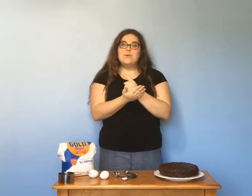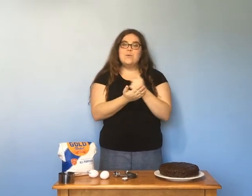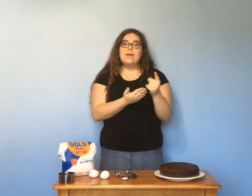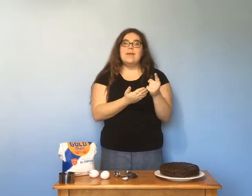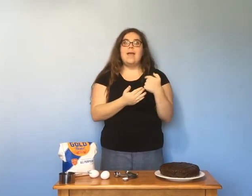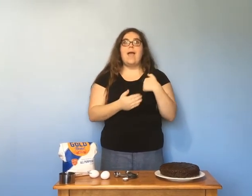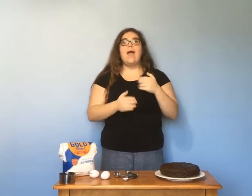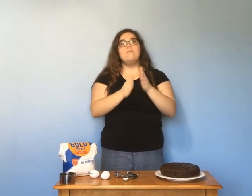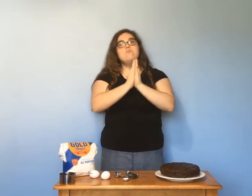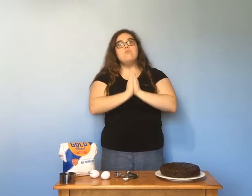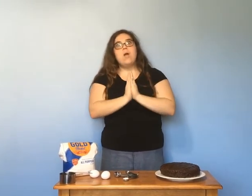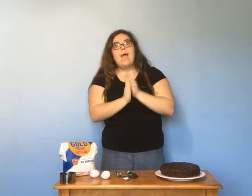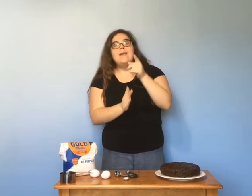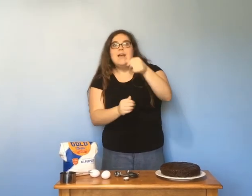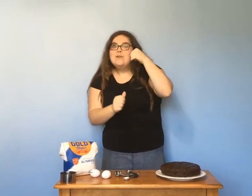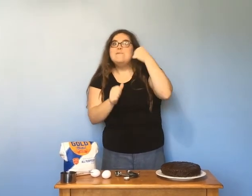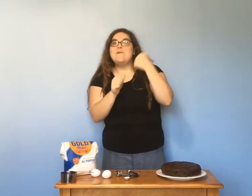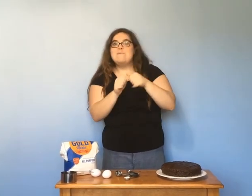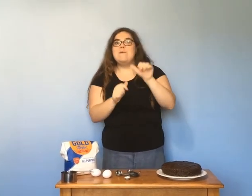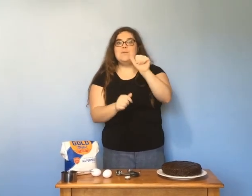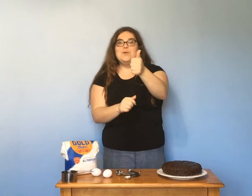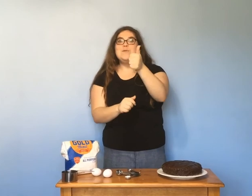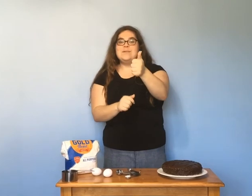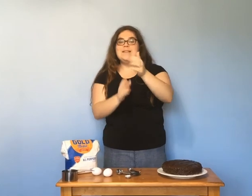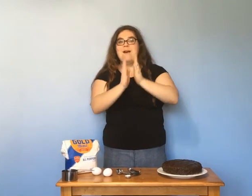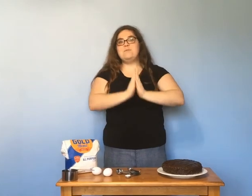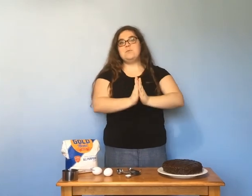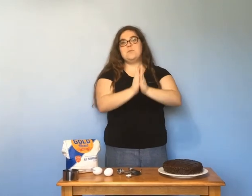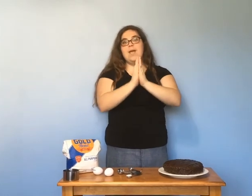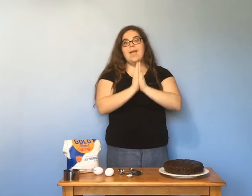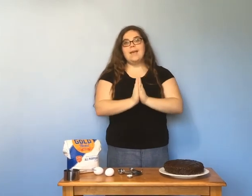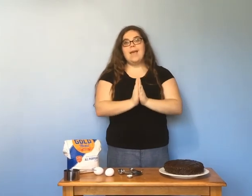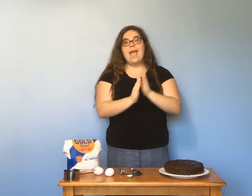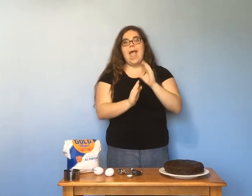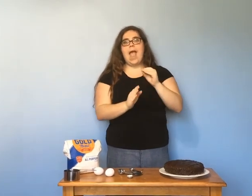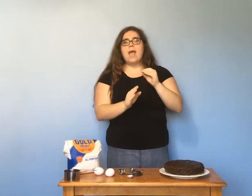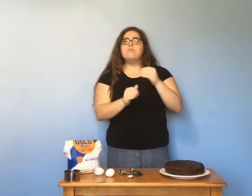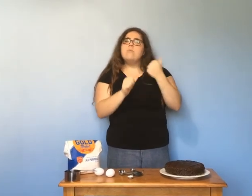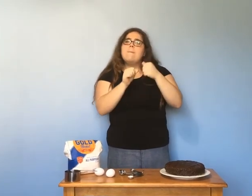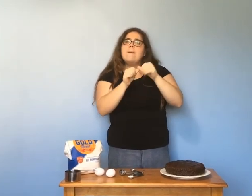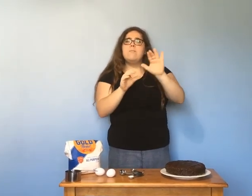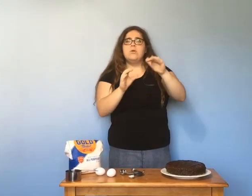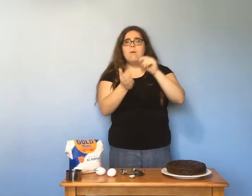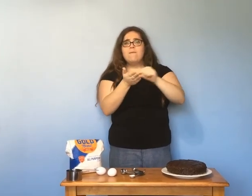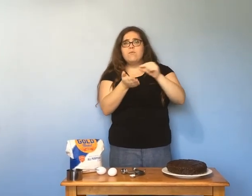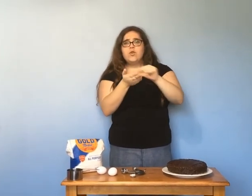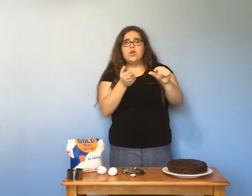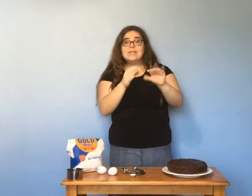I hope you guys have a great week. And I'm praying that you guys remember to pray yourselves. And